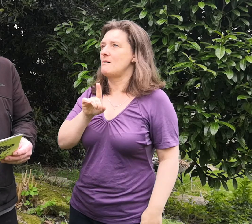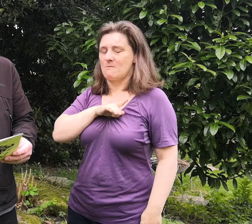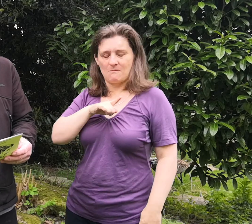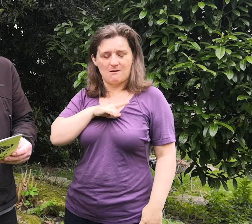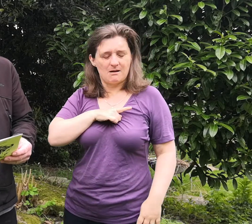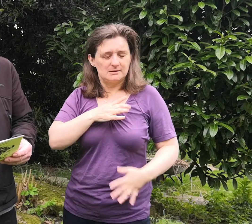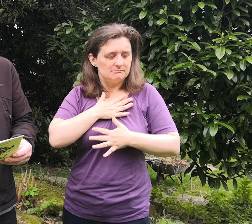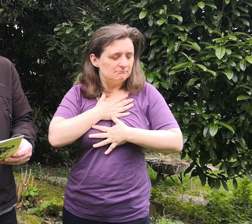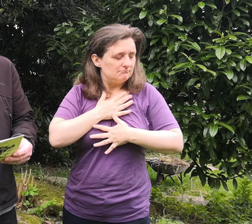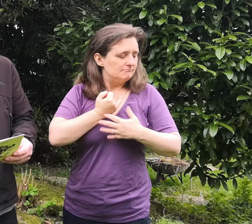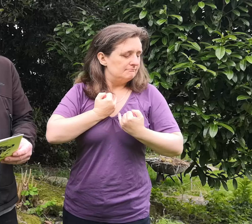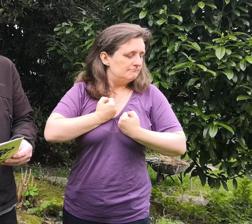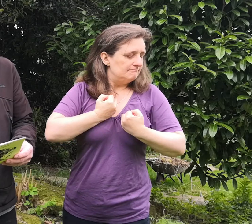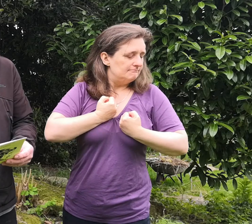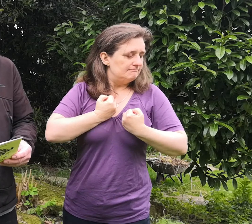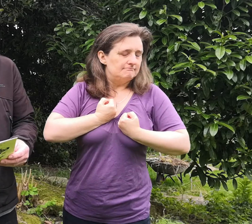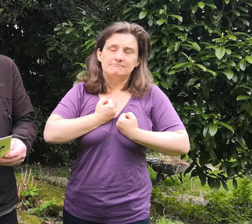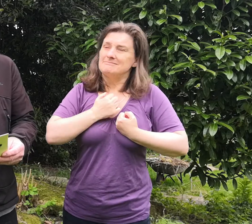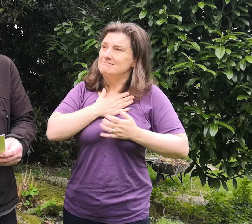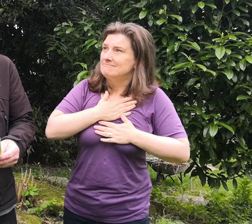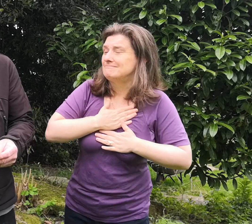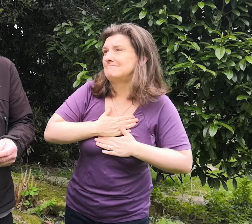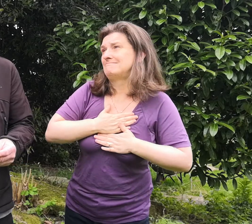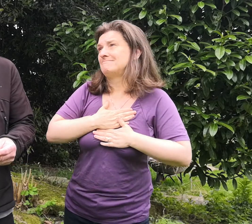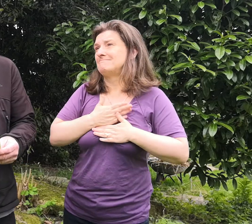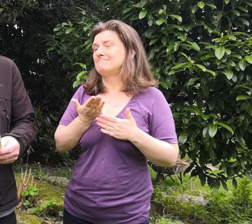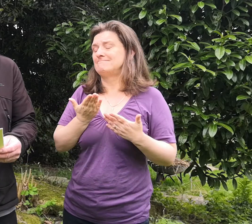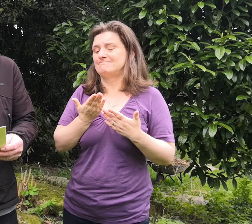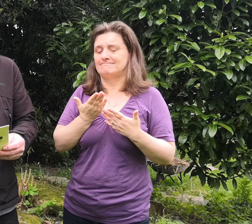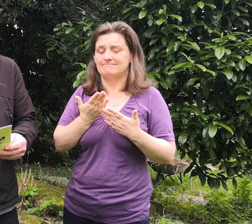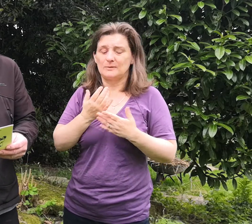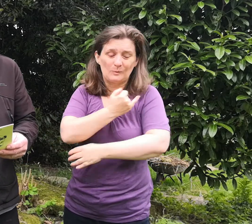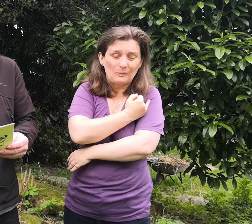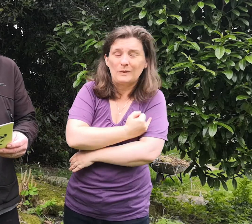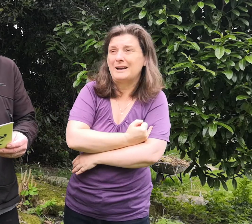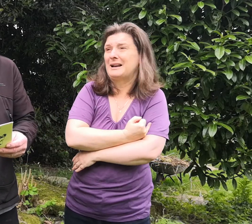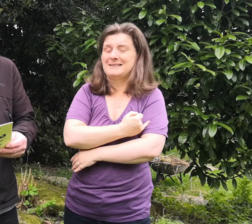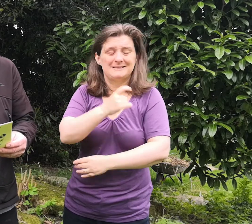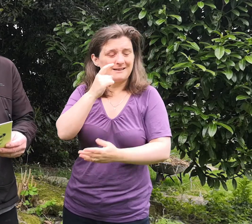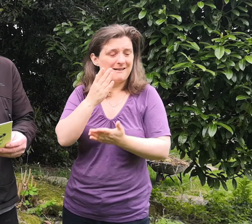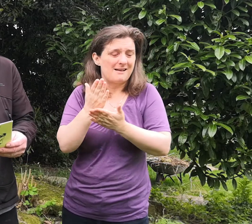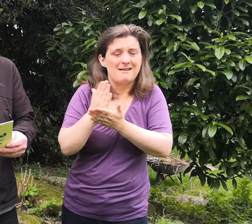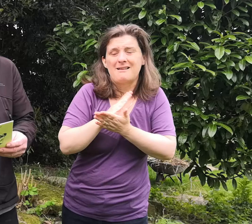our sins. We confess to you our weakness and our unbelief.